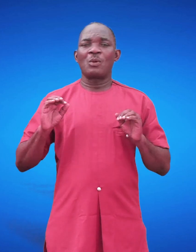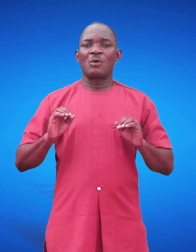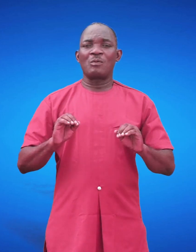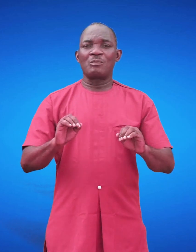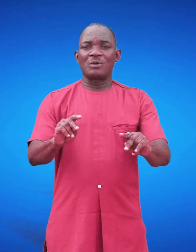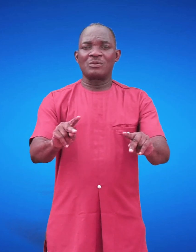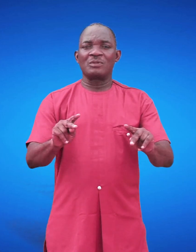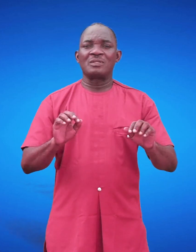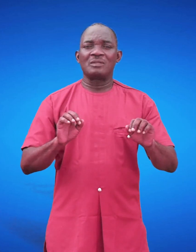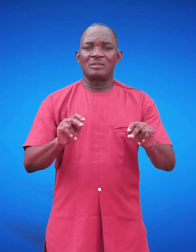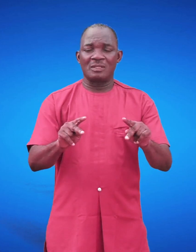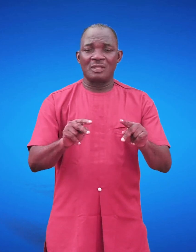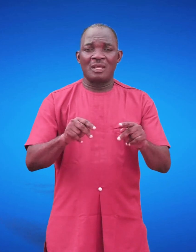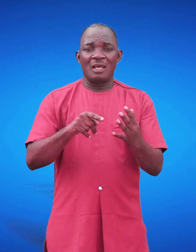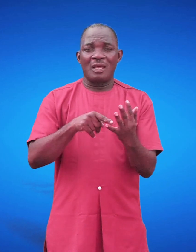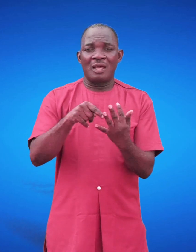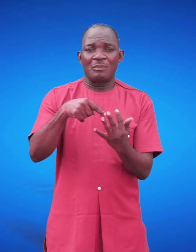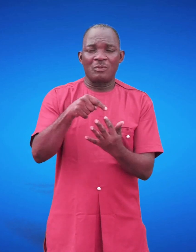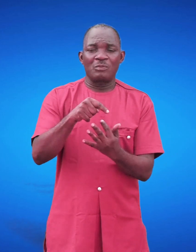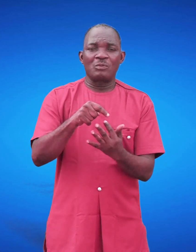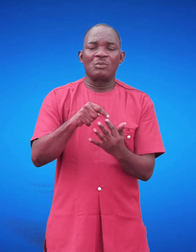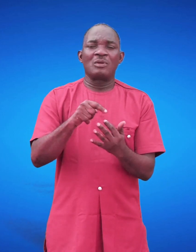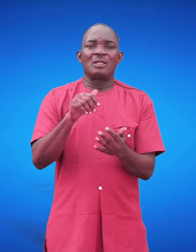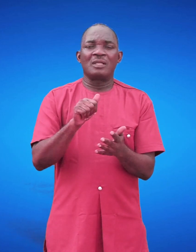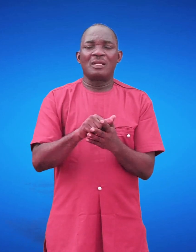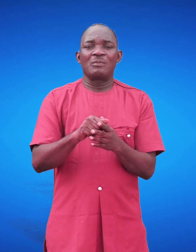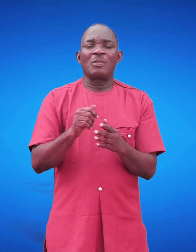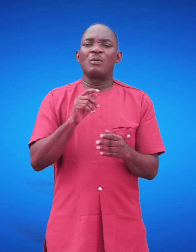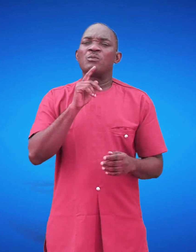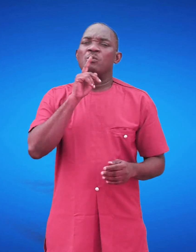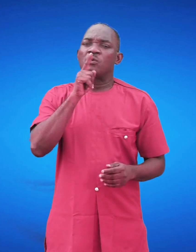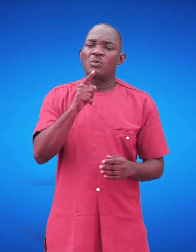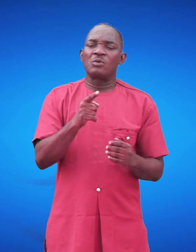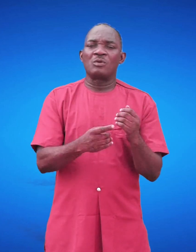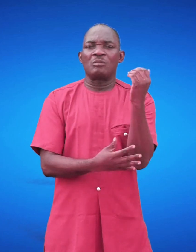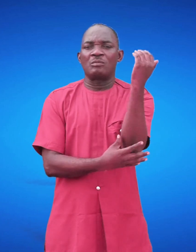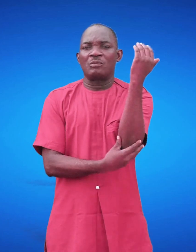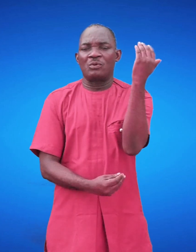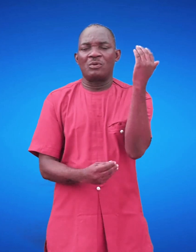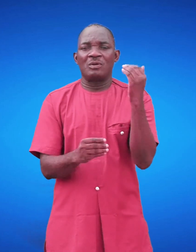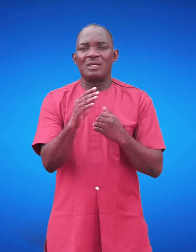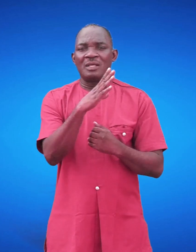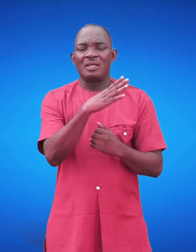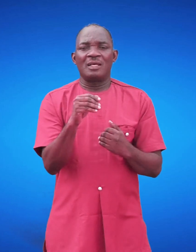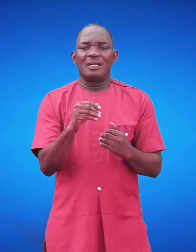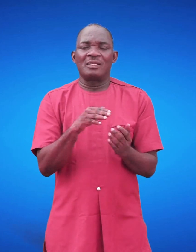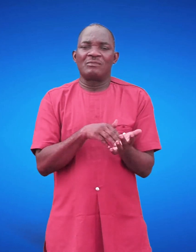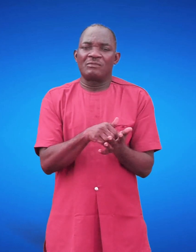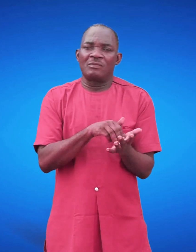opportunities among the extreme poor and vulnerable.